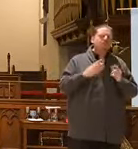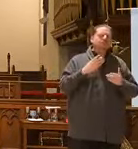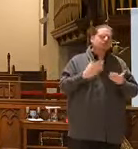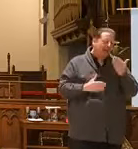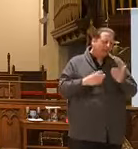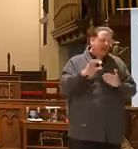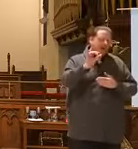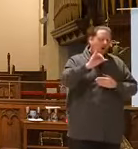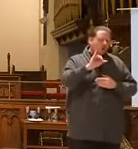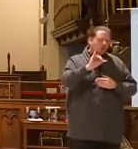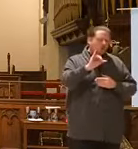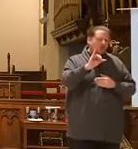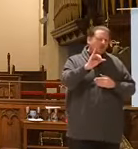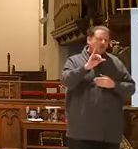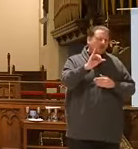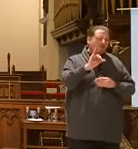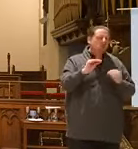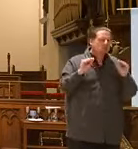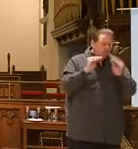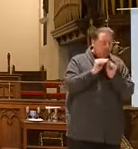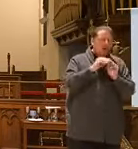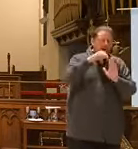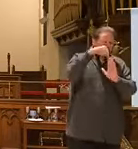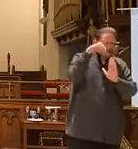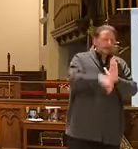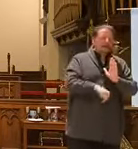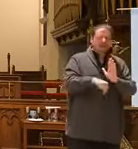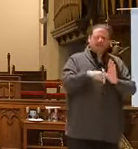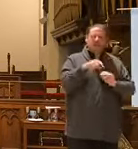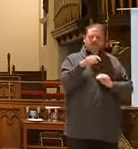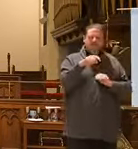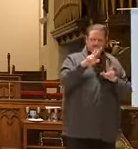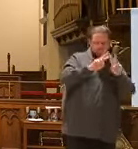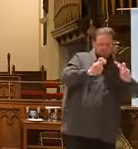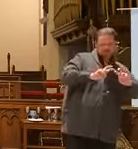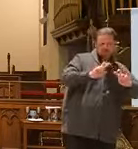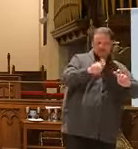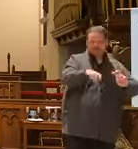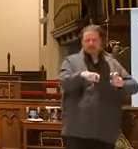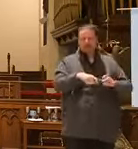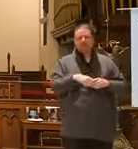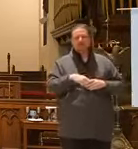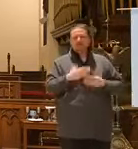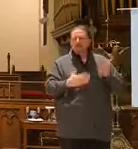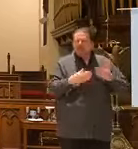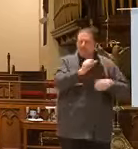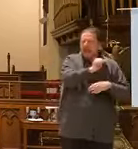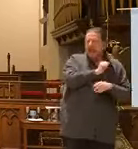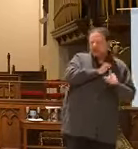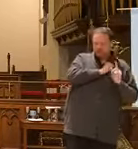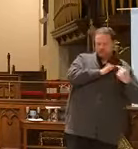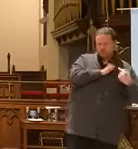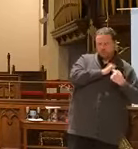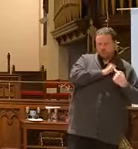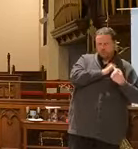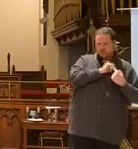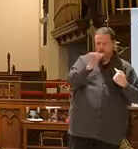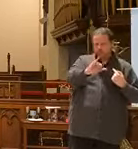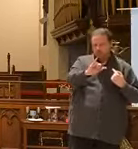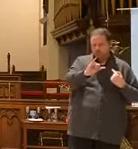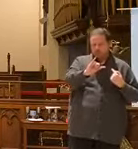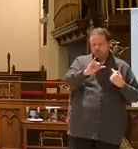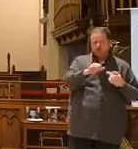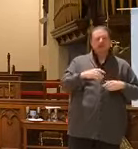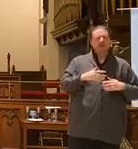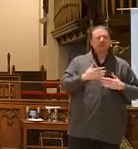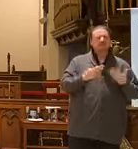also be about something more. Maybe it's also about an attitude and a way